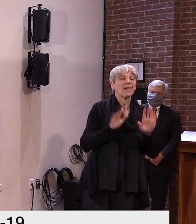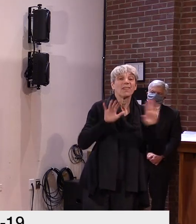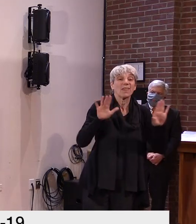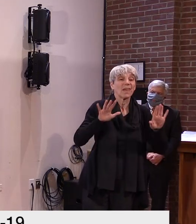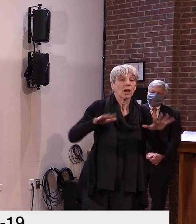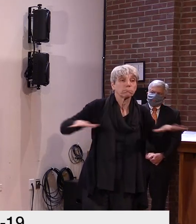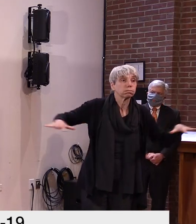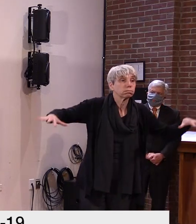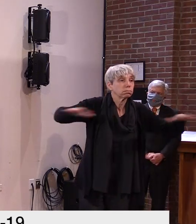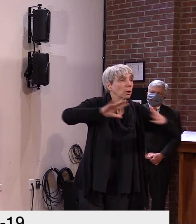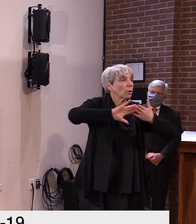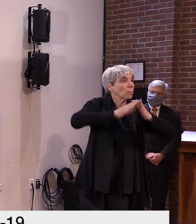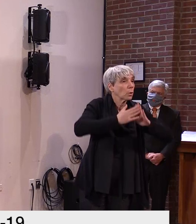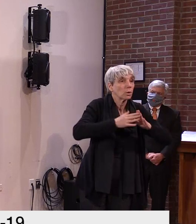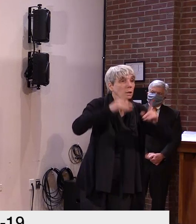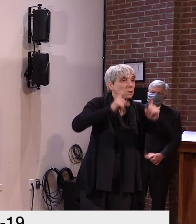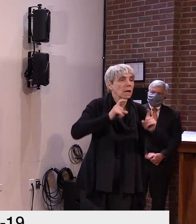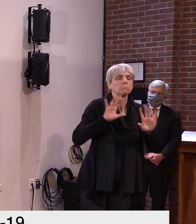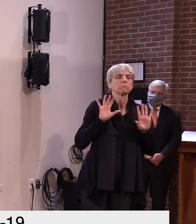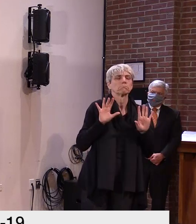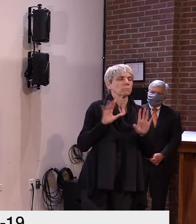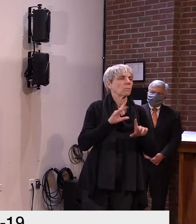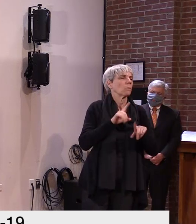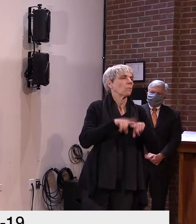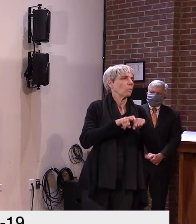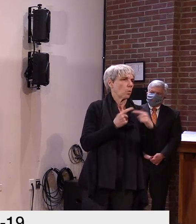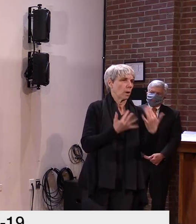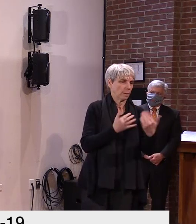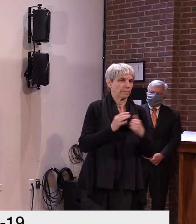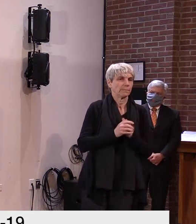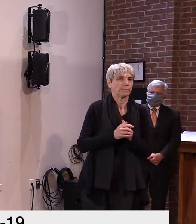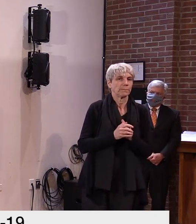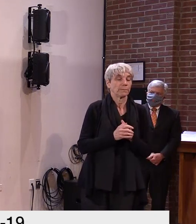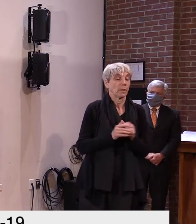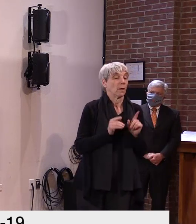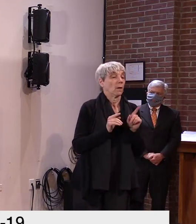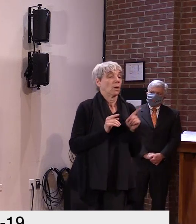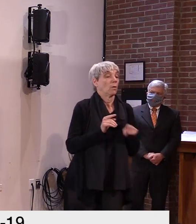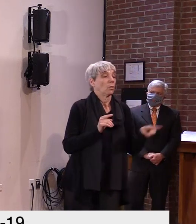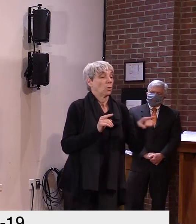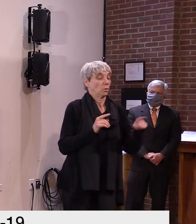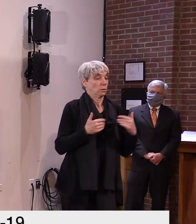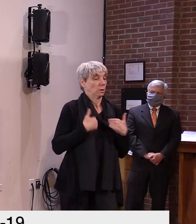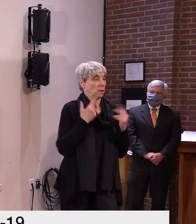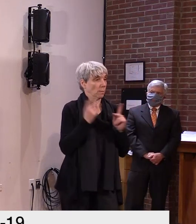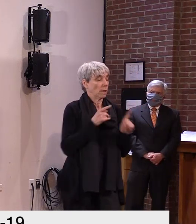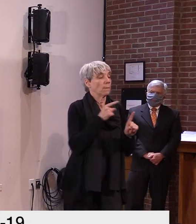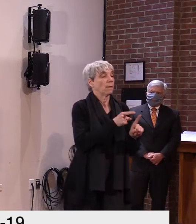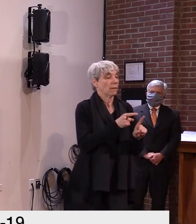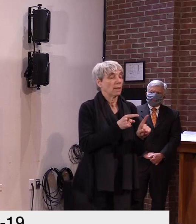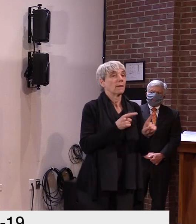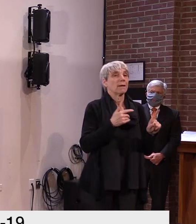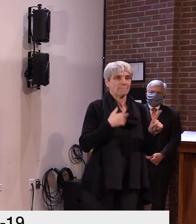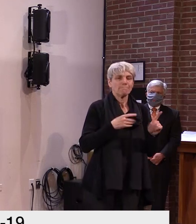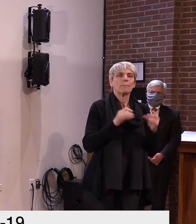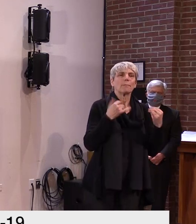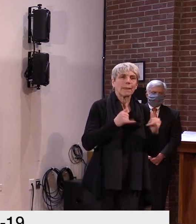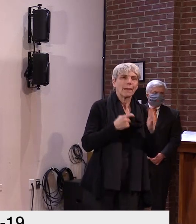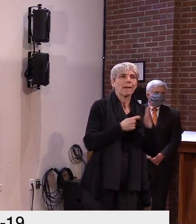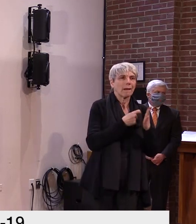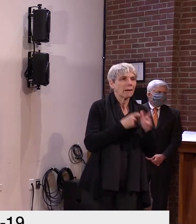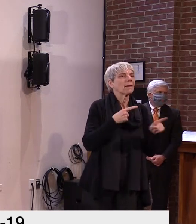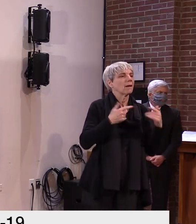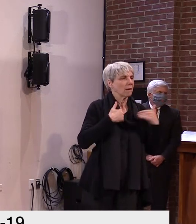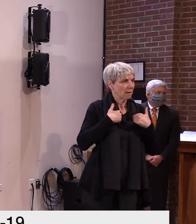large. A few of the youth players are included among cases in some of the schools I mentioned